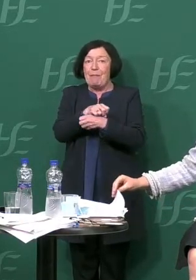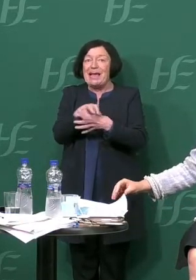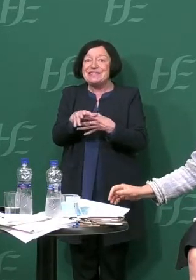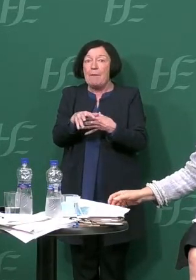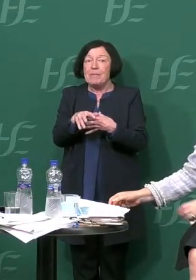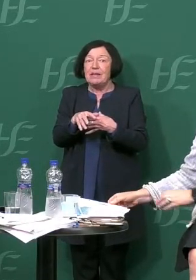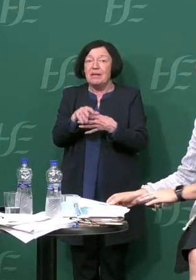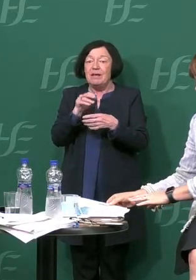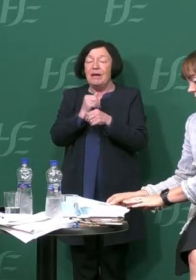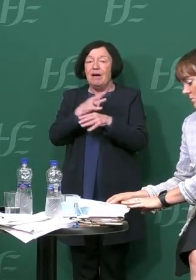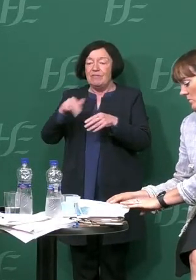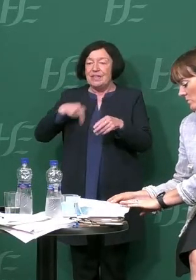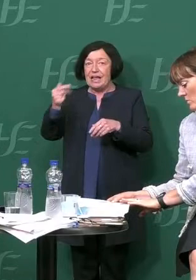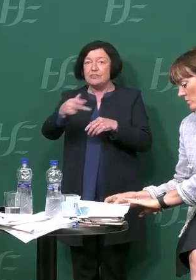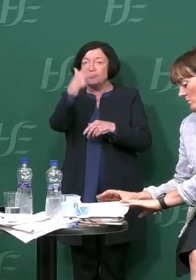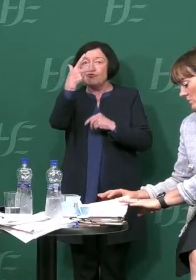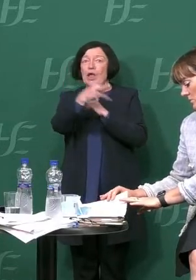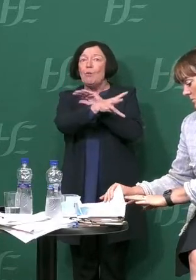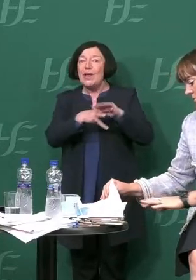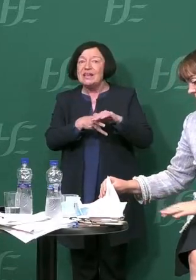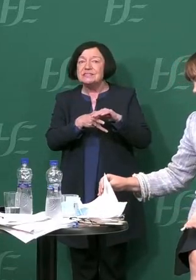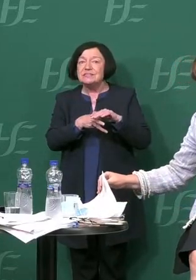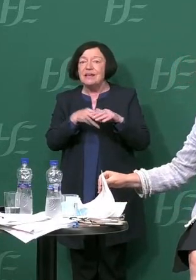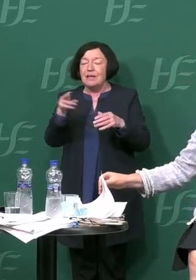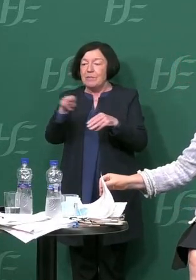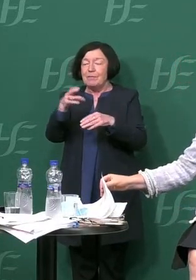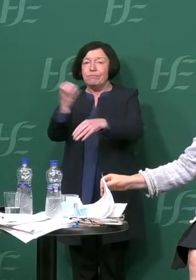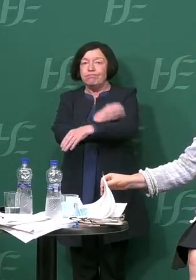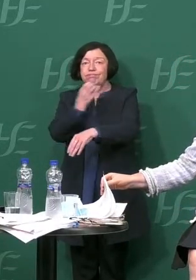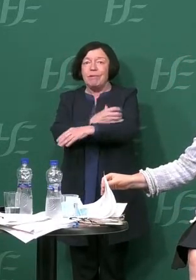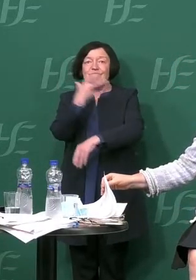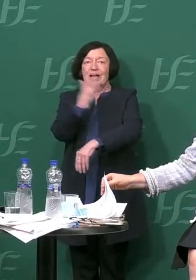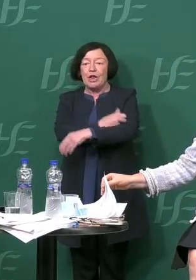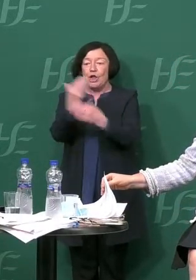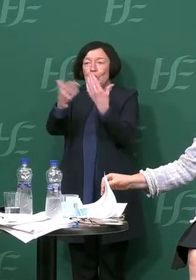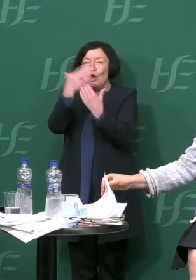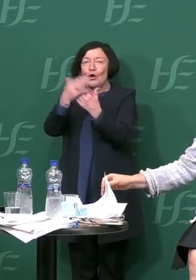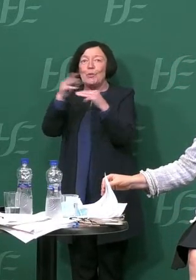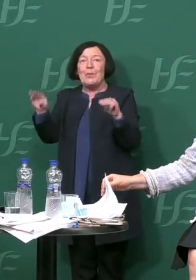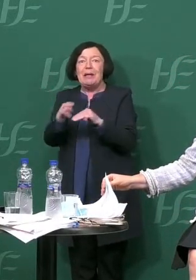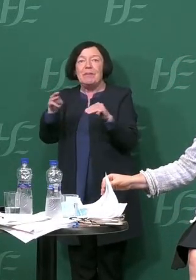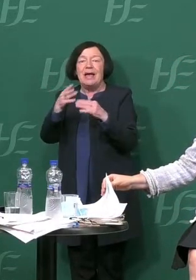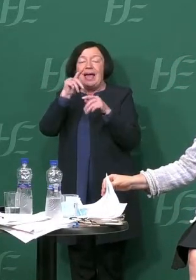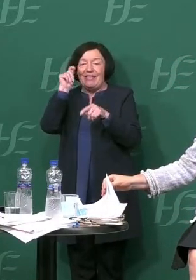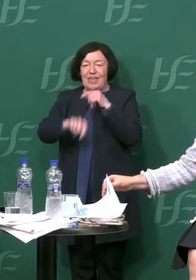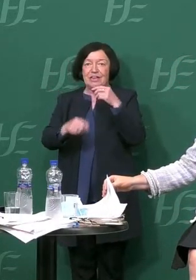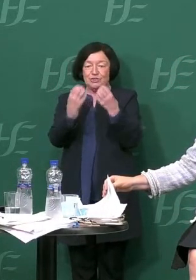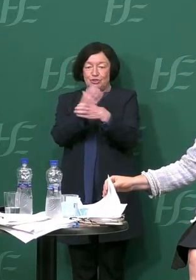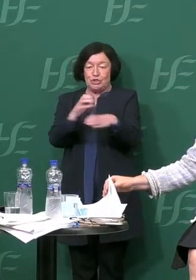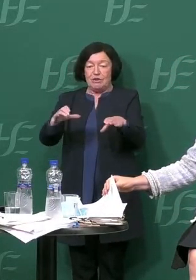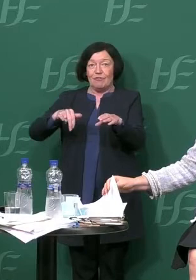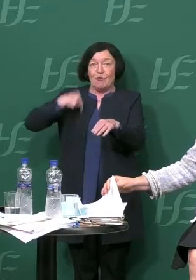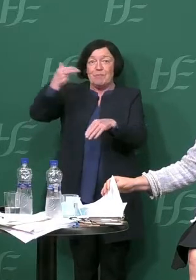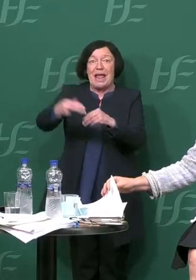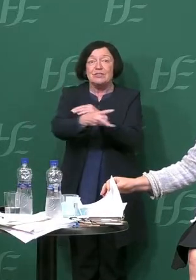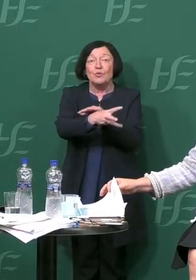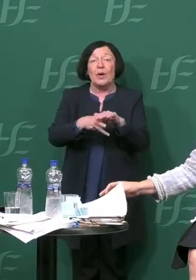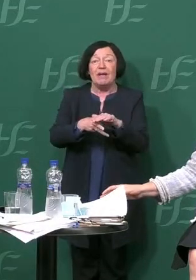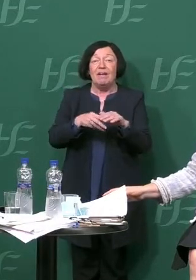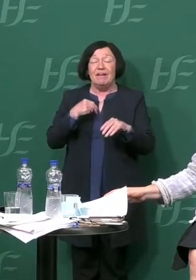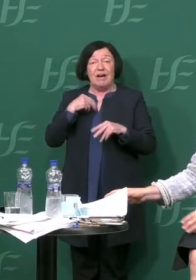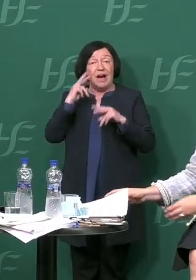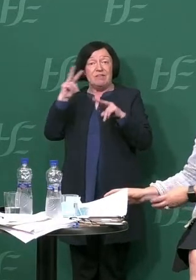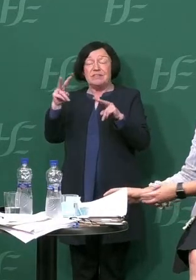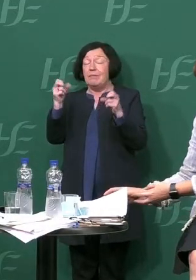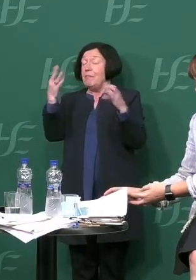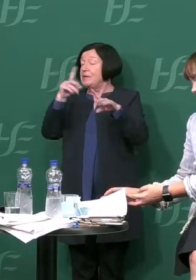pandemic, over the next few weeks, as we continue to vaccinate younger people and now children from next week. I've seen it